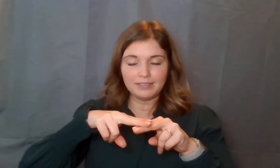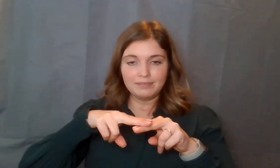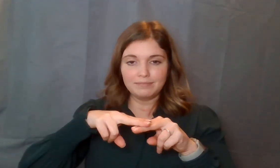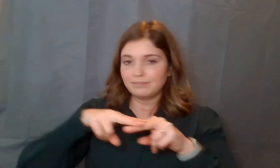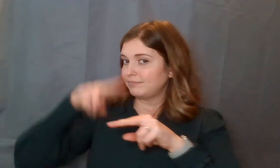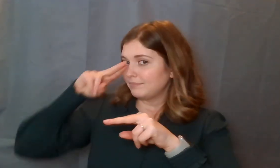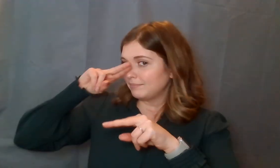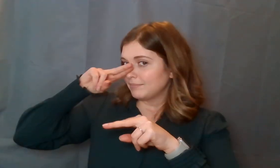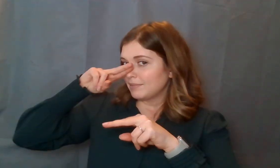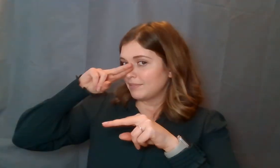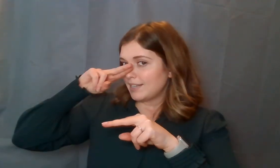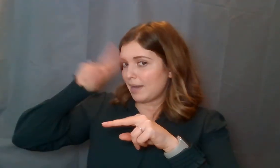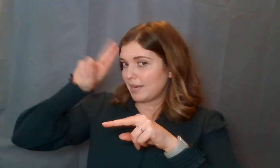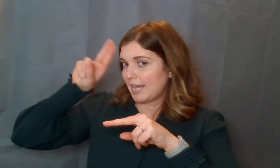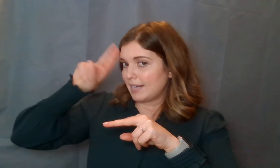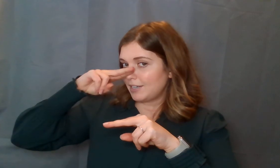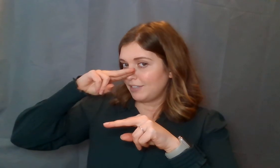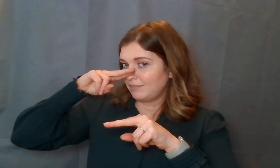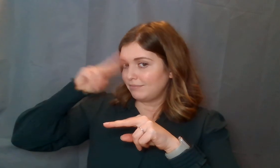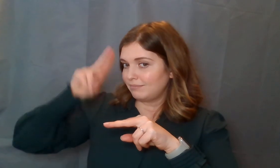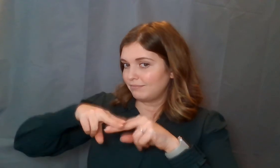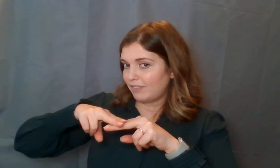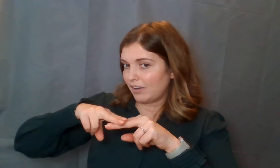Fun. Dominant hand here. Fun.